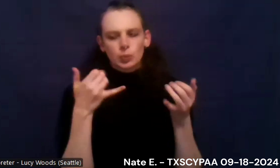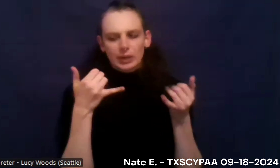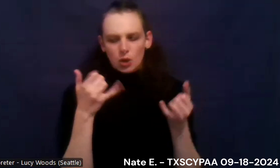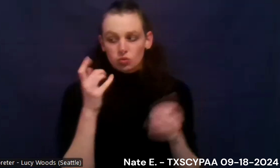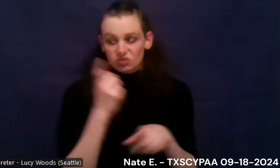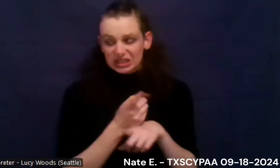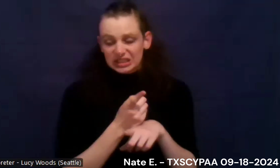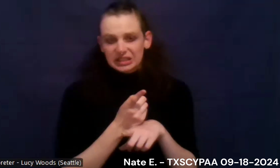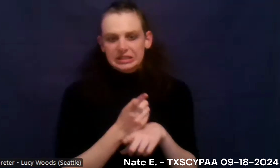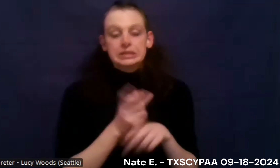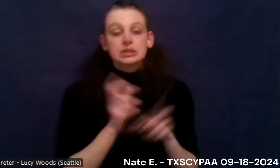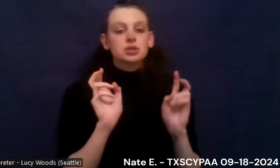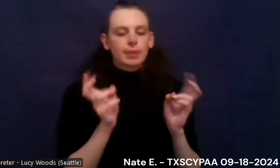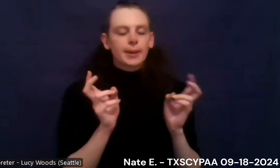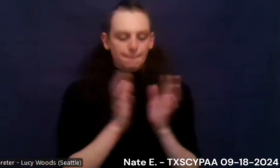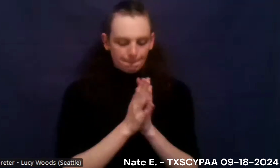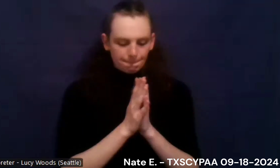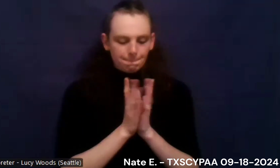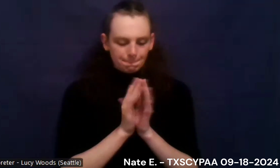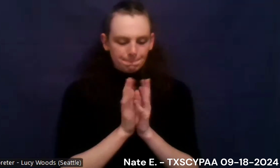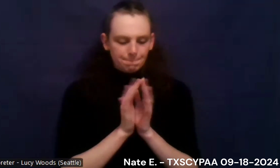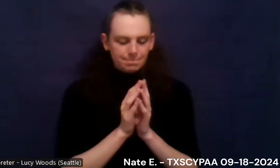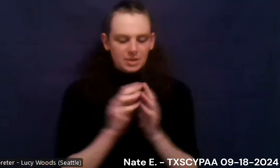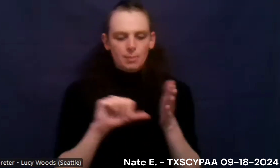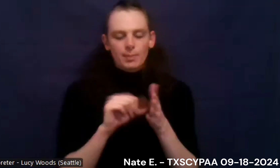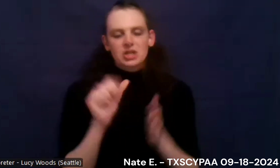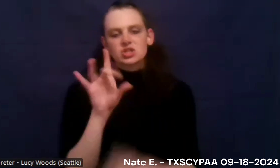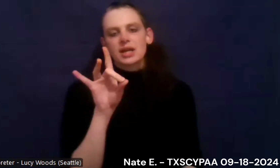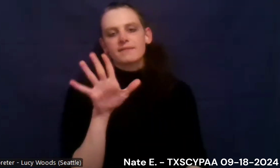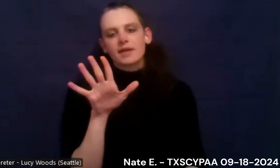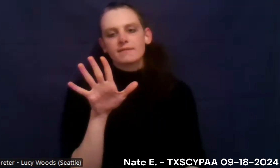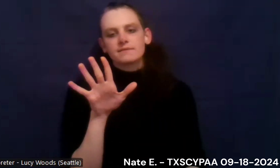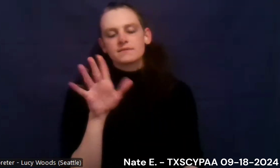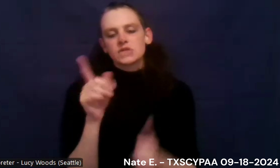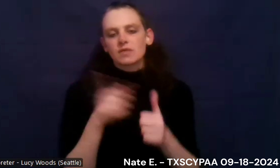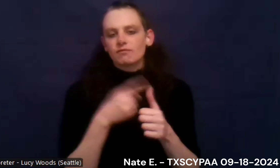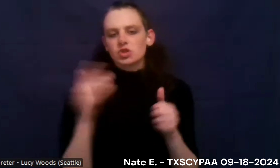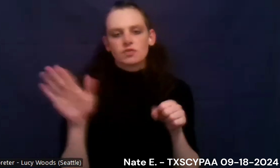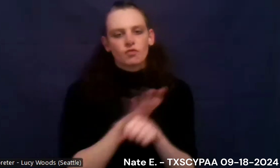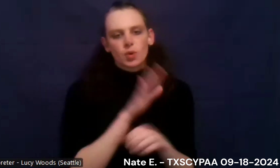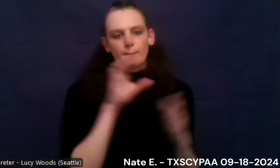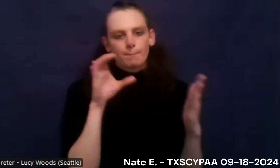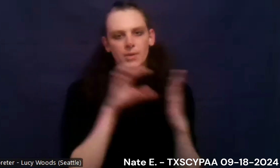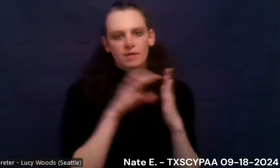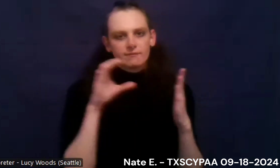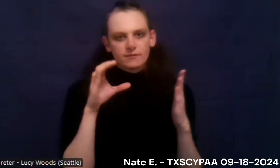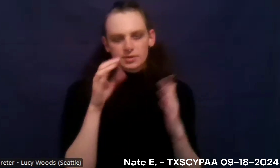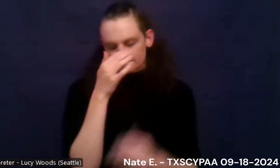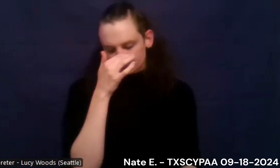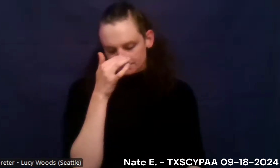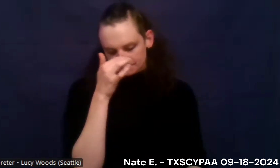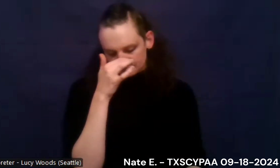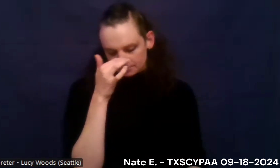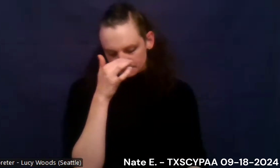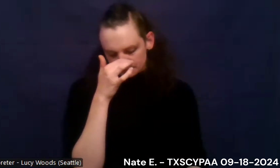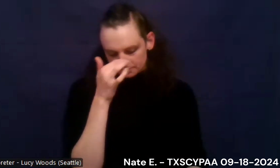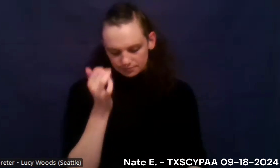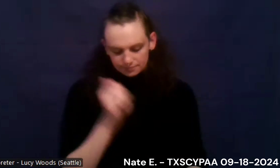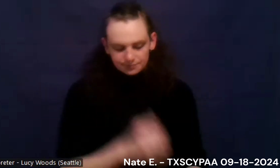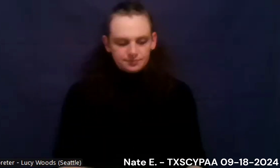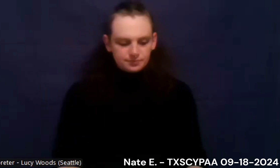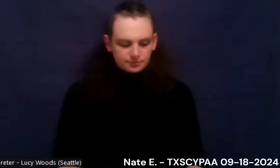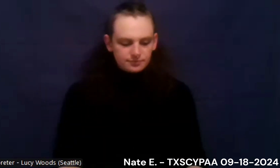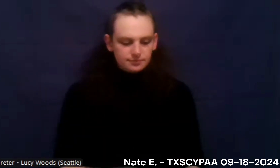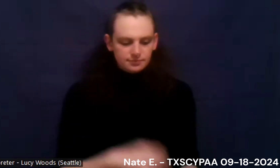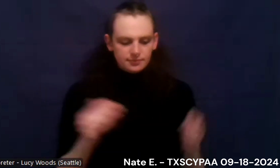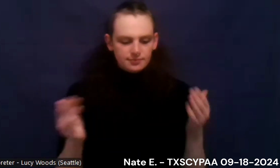the topic I wanted to bring is on page 85, the first full paragraph. and it reads, it is easy